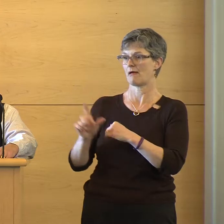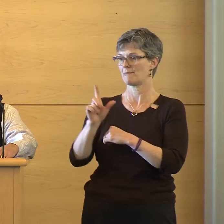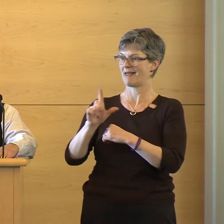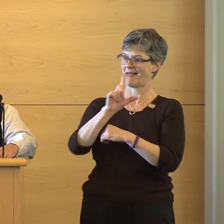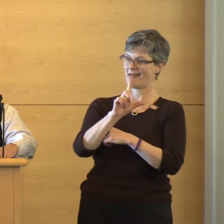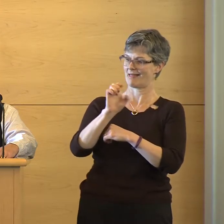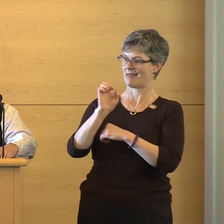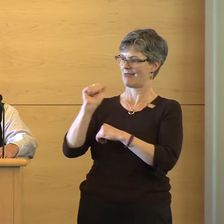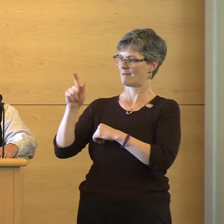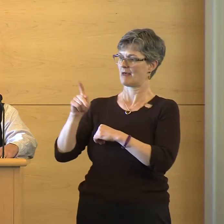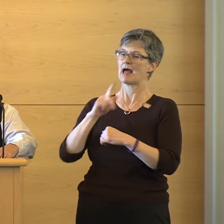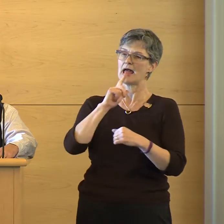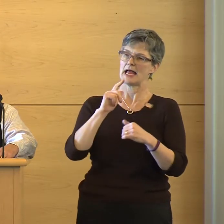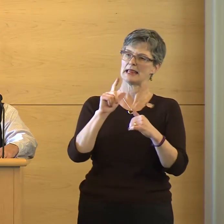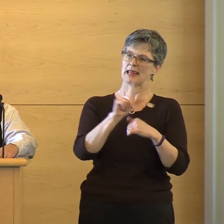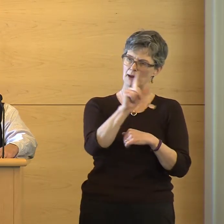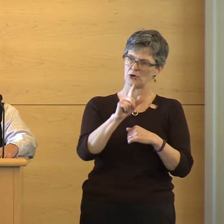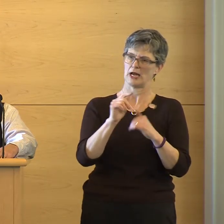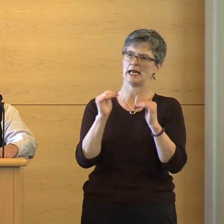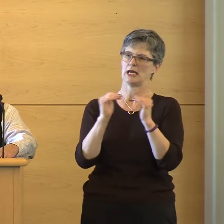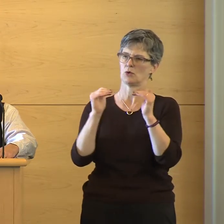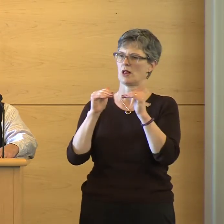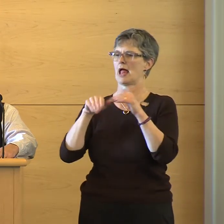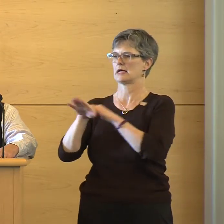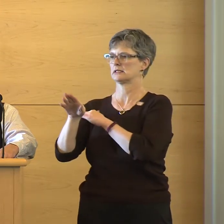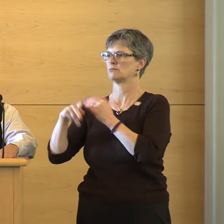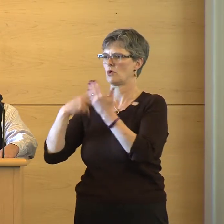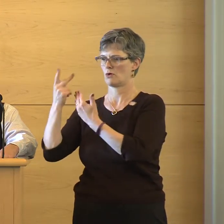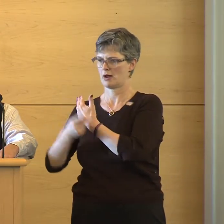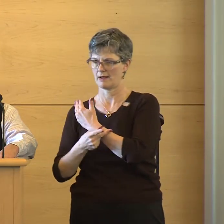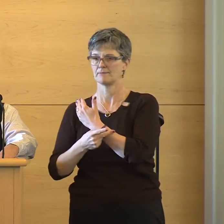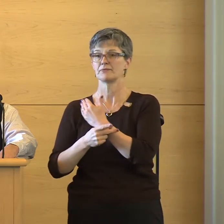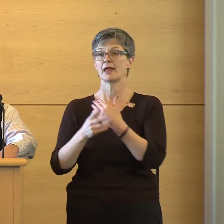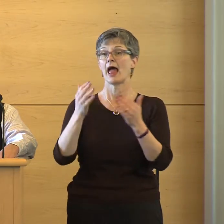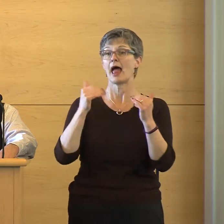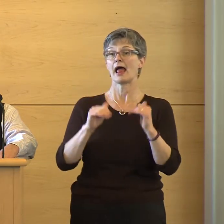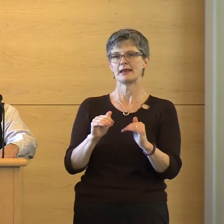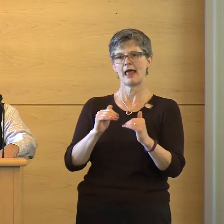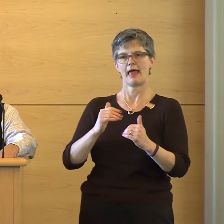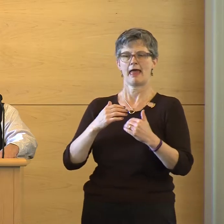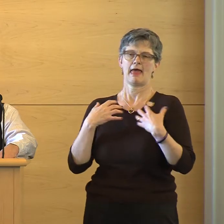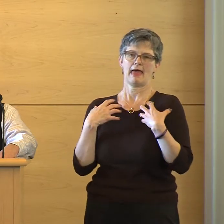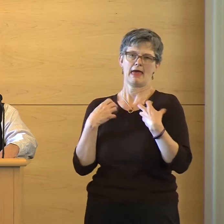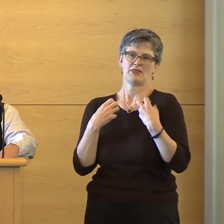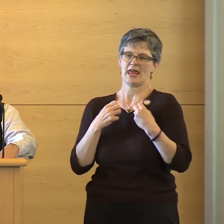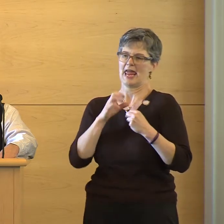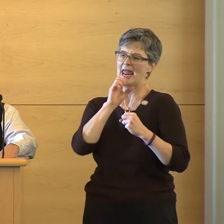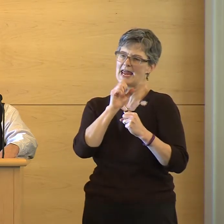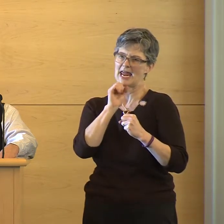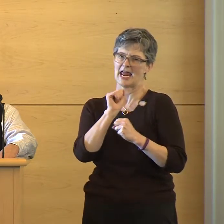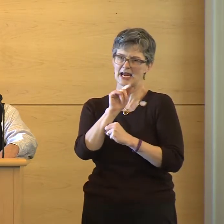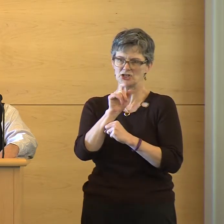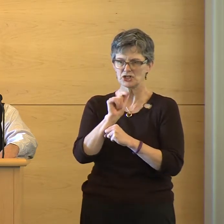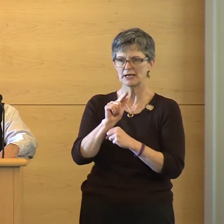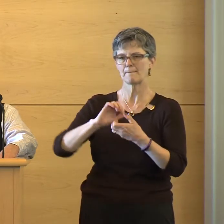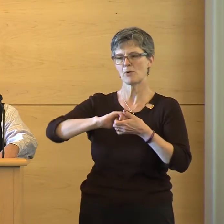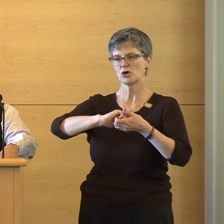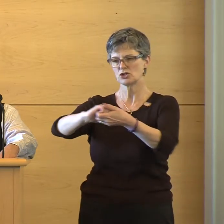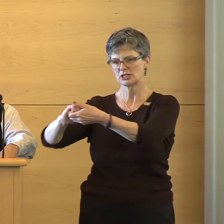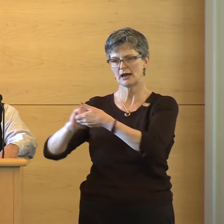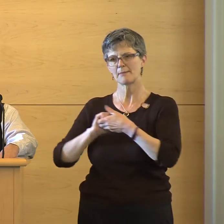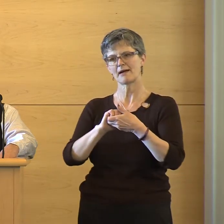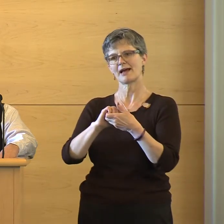and Community Technology Literacy and Access Programs, and Seattle Channel is recording this today, the Seattle